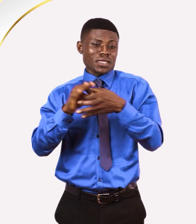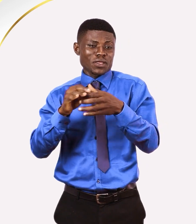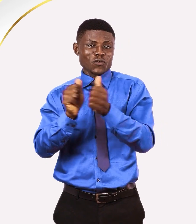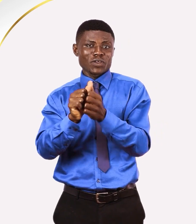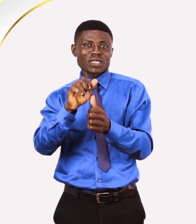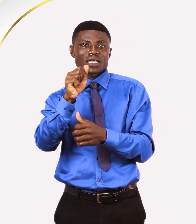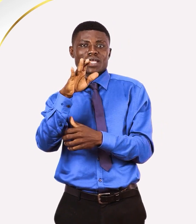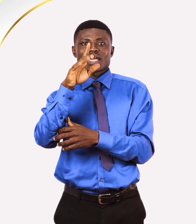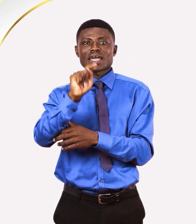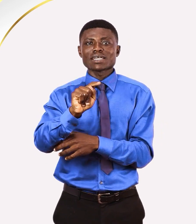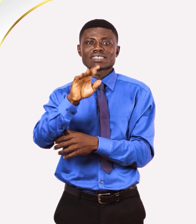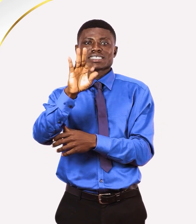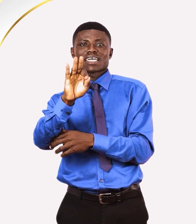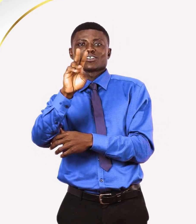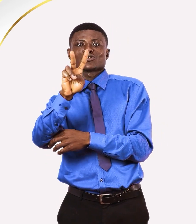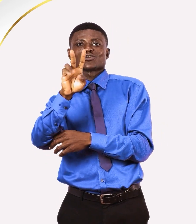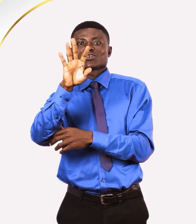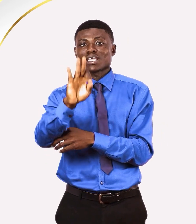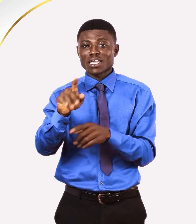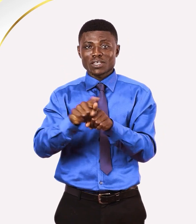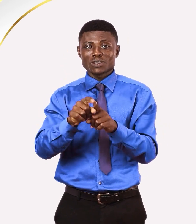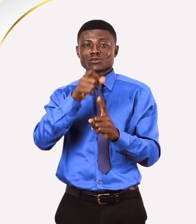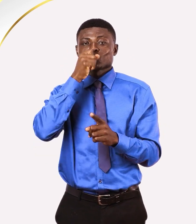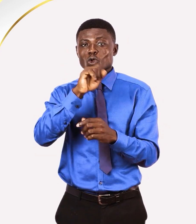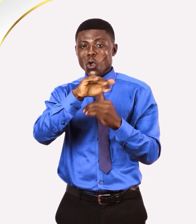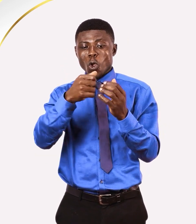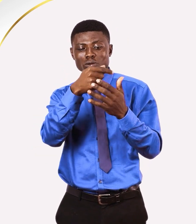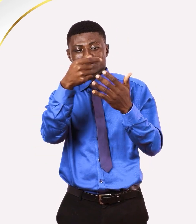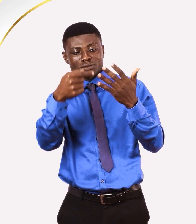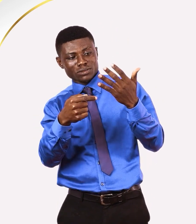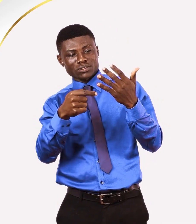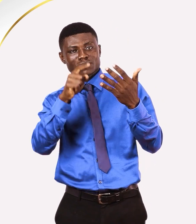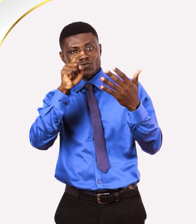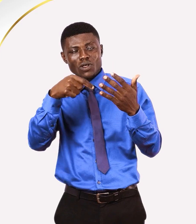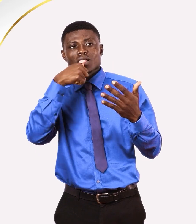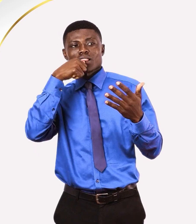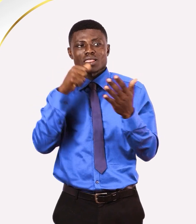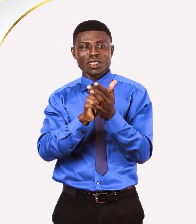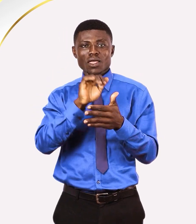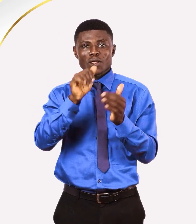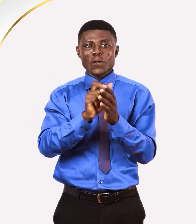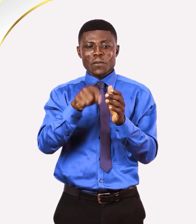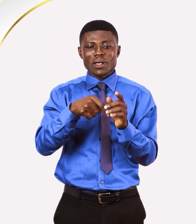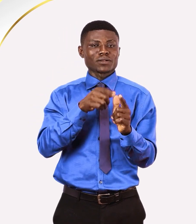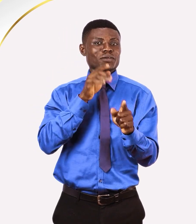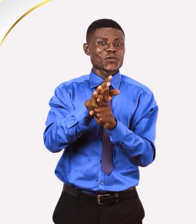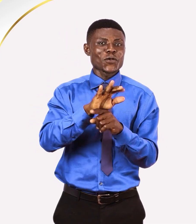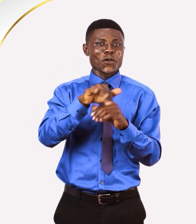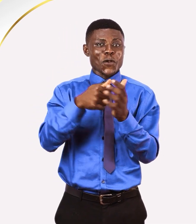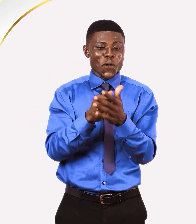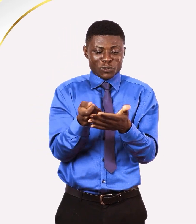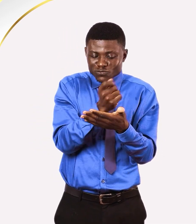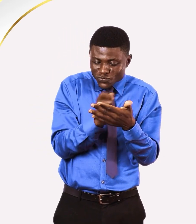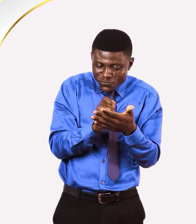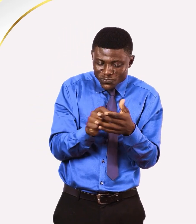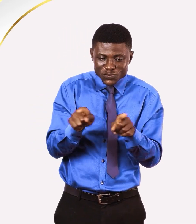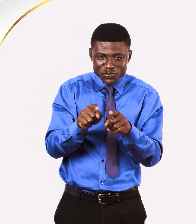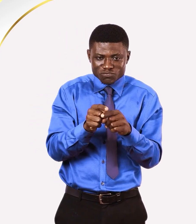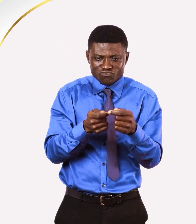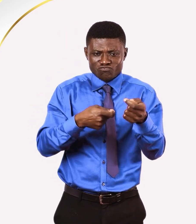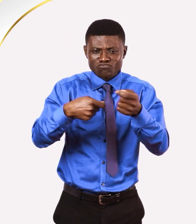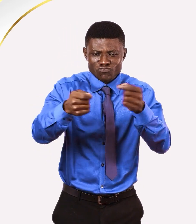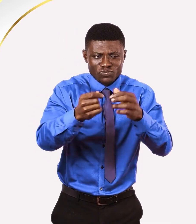with Act 929, ensuring that all requests for letters for enforcement are written